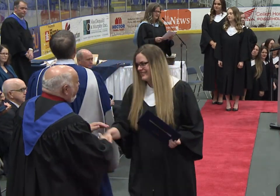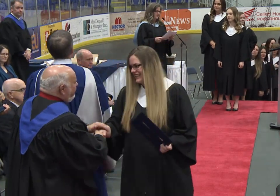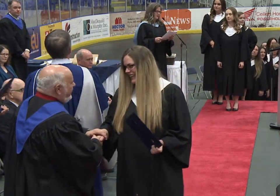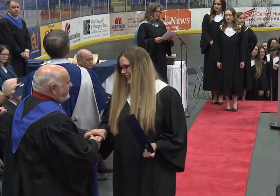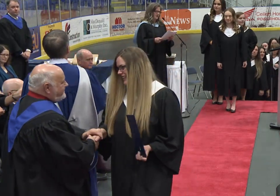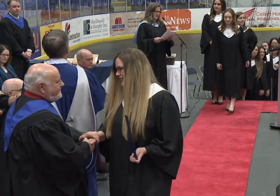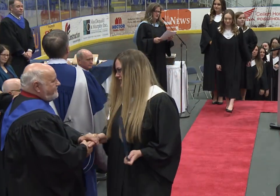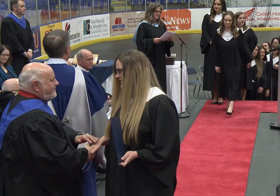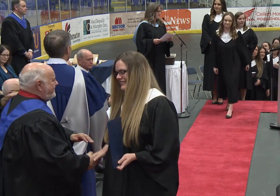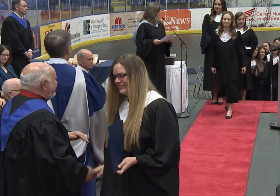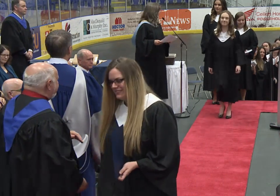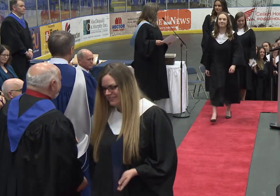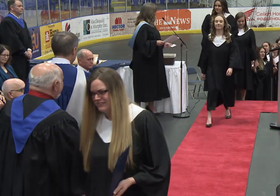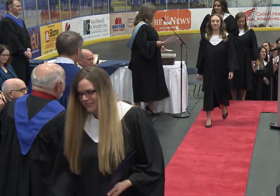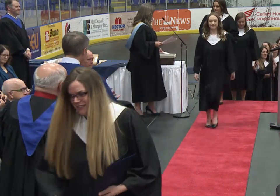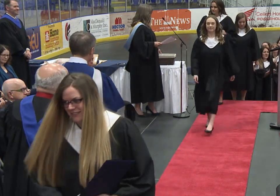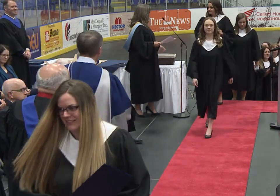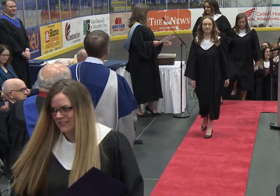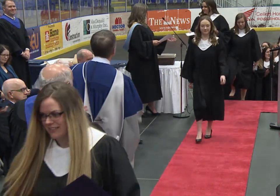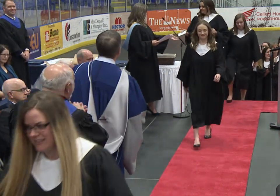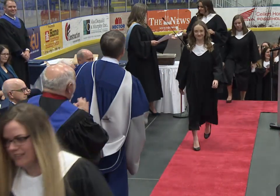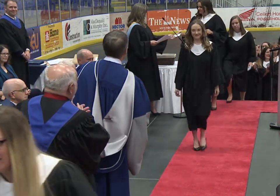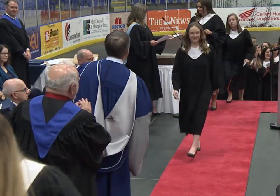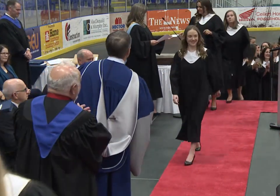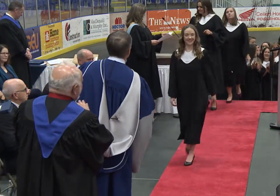Bailey Miller with honors.